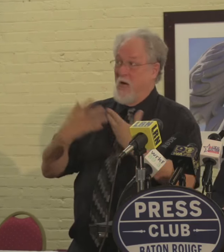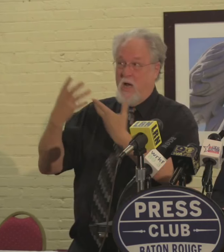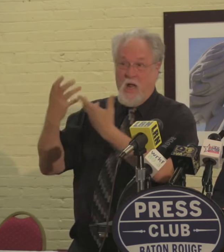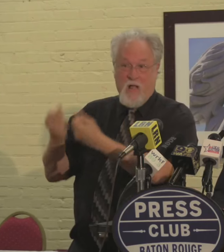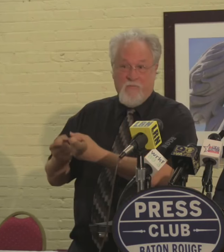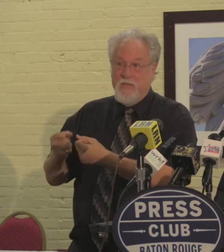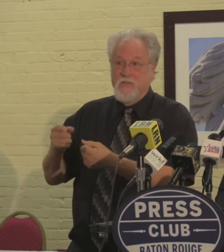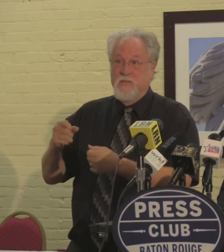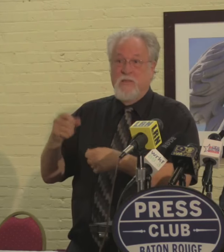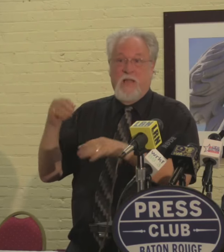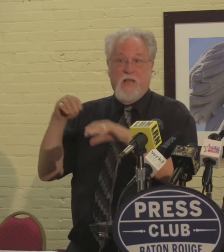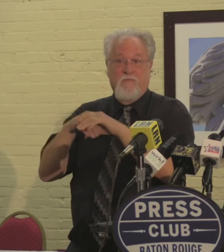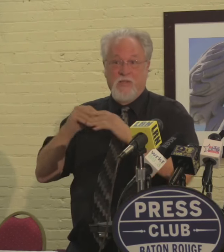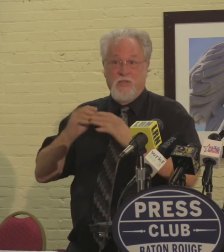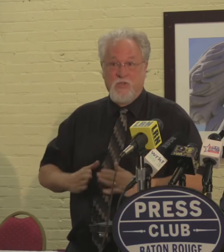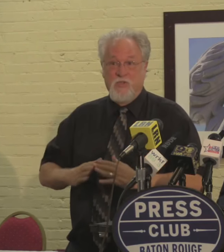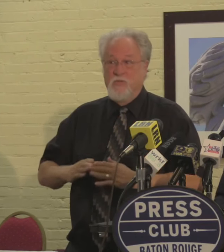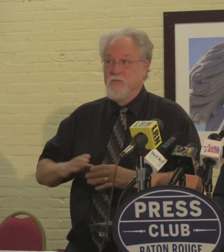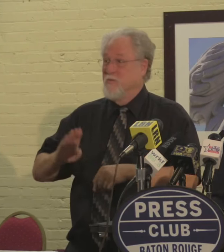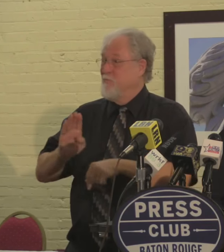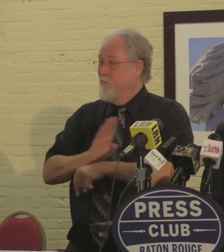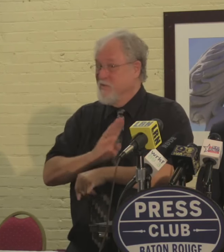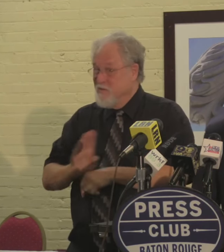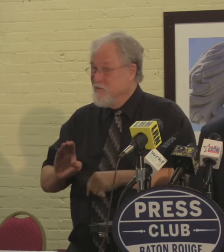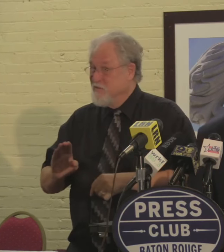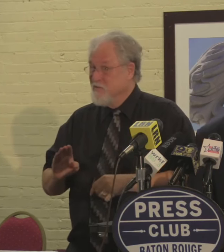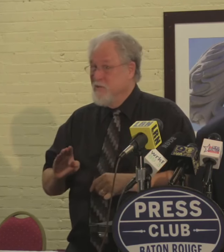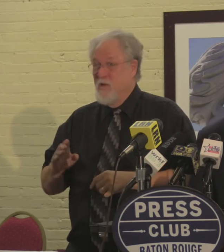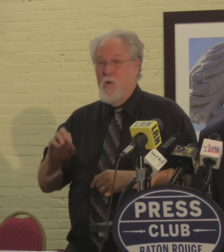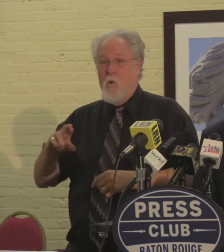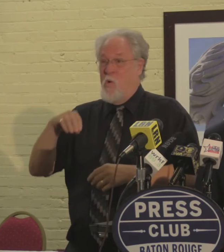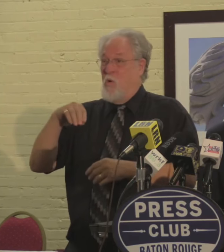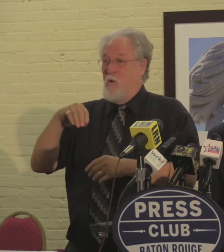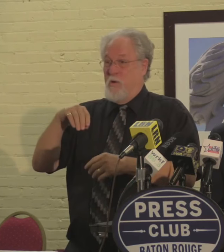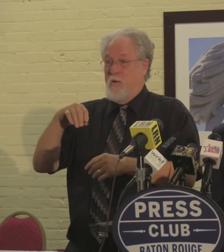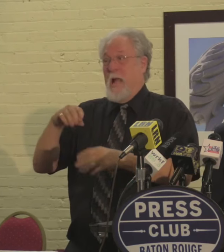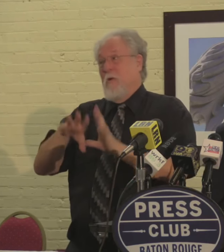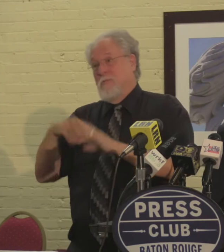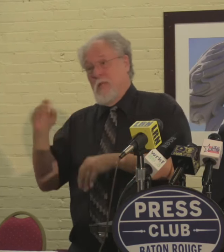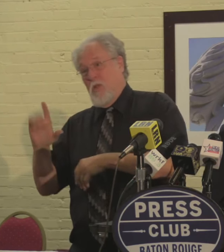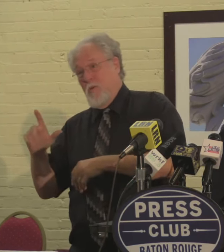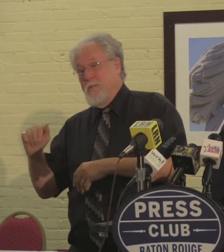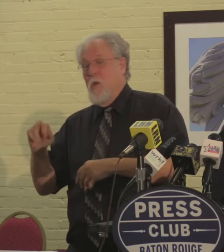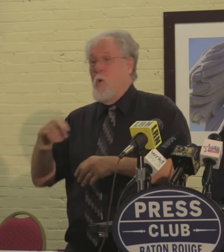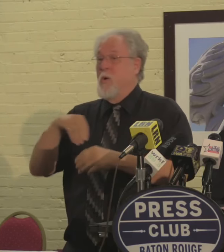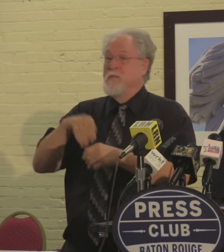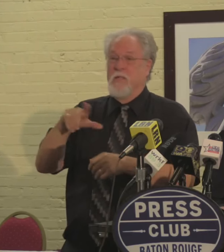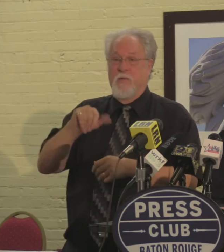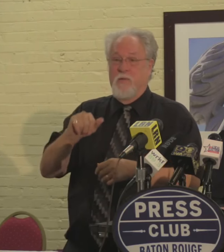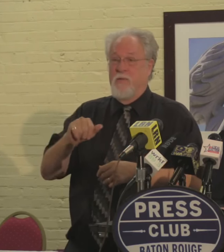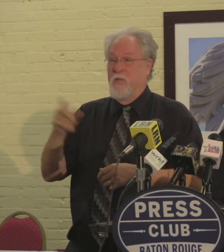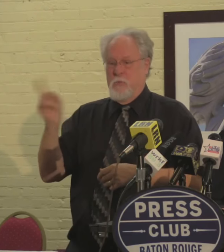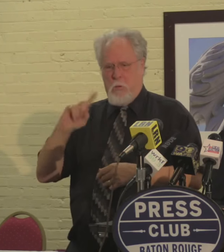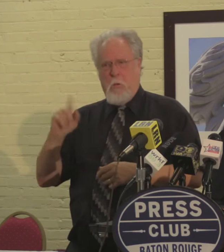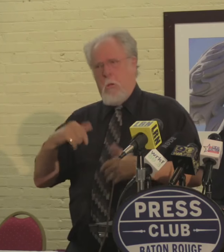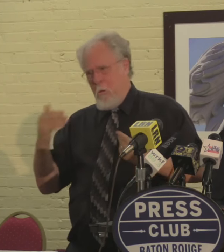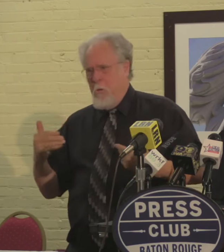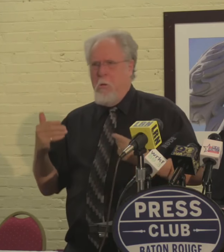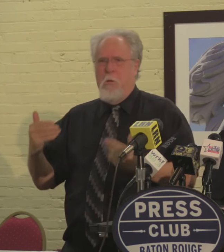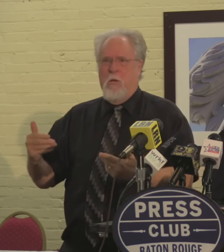in investors, in businesses outside of Louisiana or inside of Louisiana, that they ought to be stepping